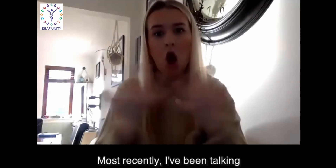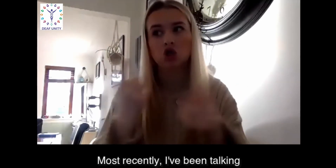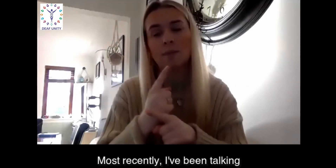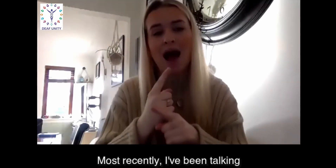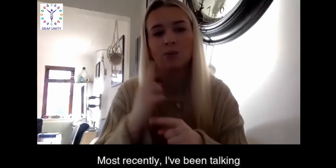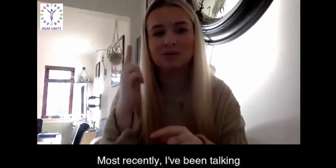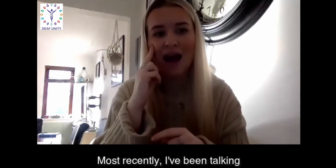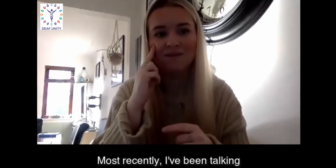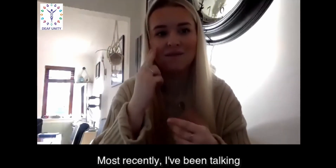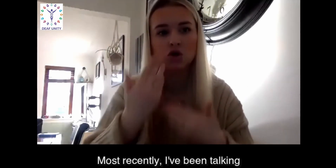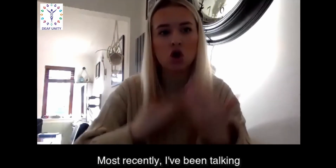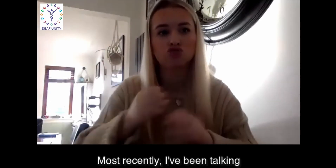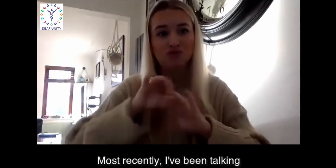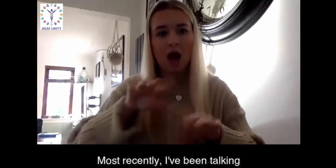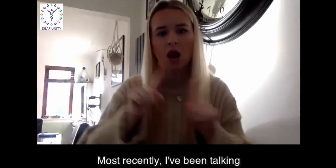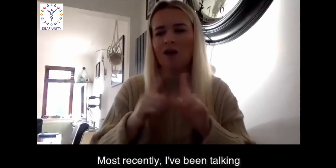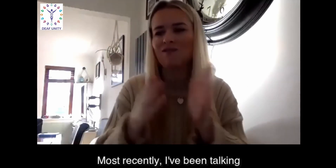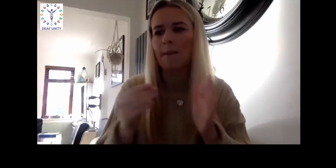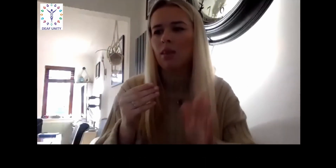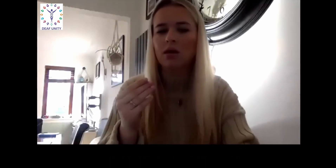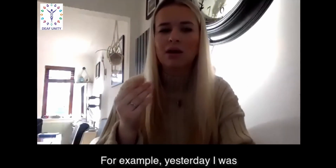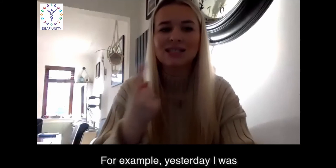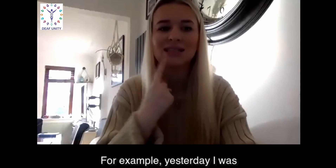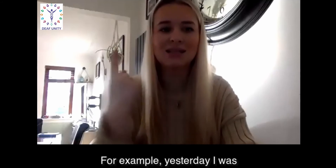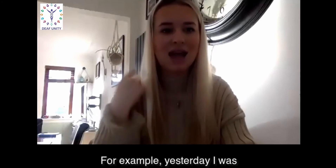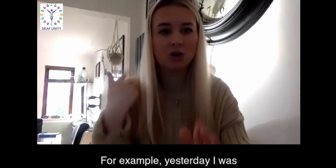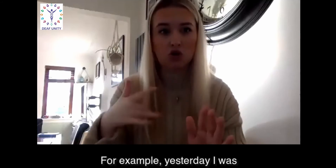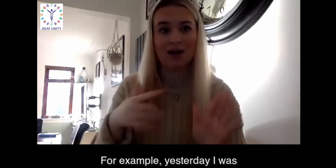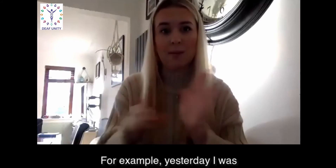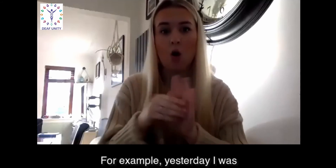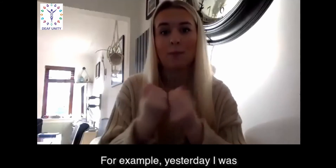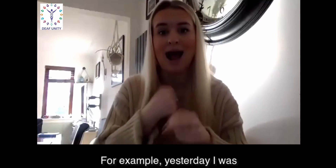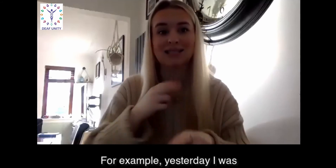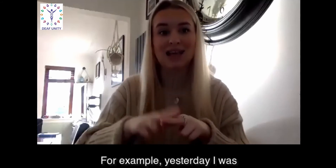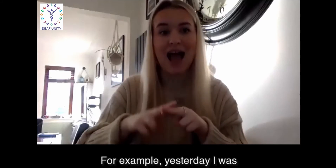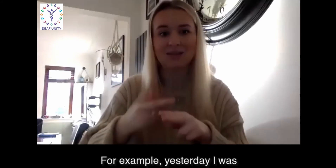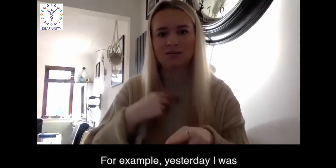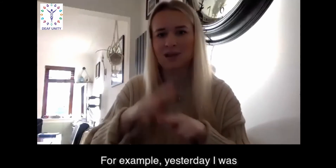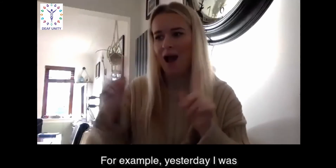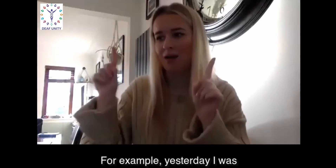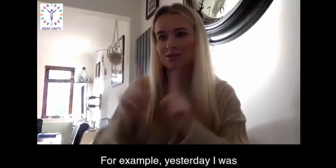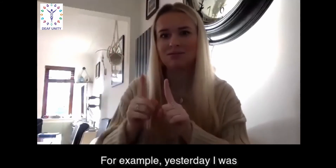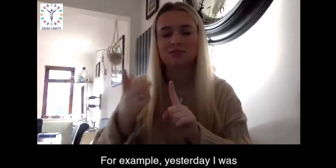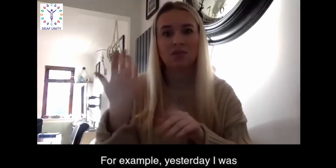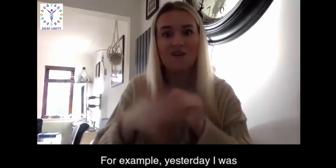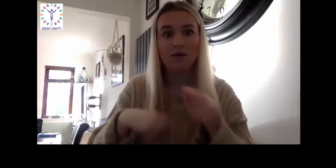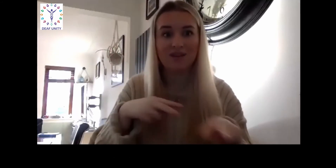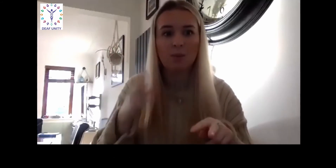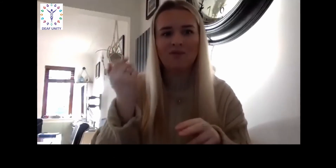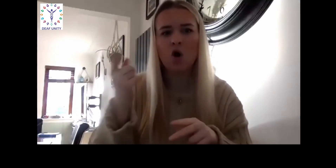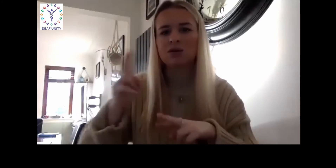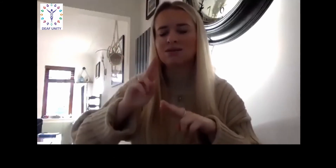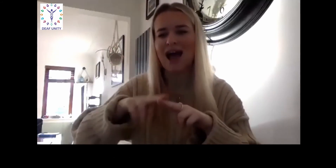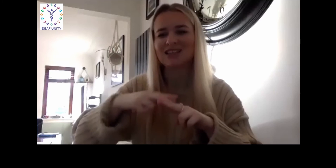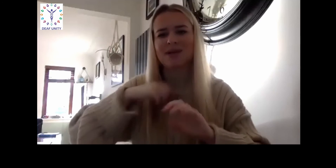Most recently, I've been talking a lot about deaf stories. For example, yesterday I was with my dad, and we've never filmed